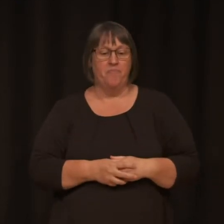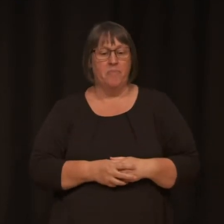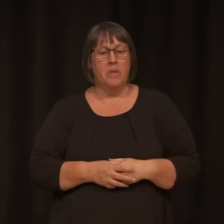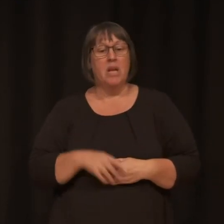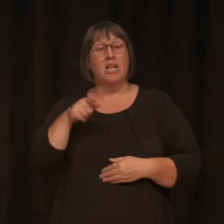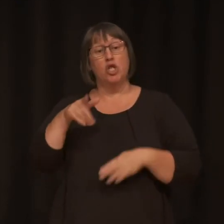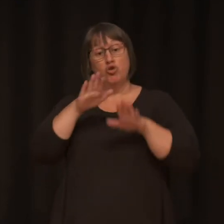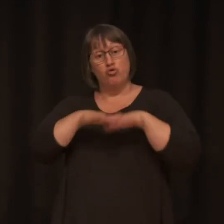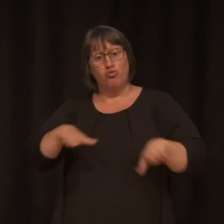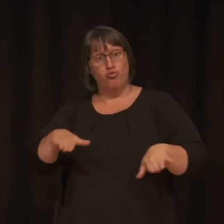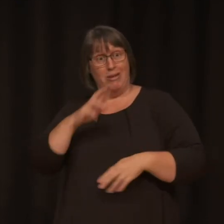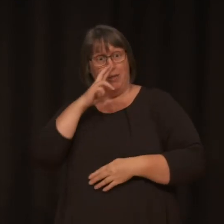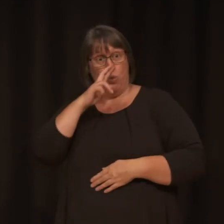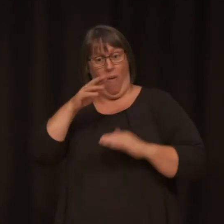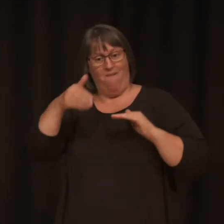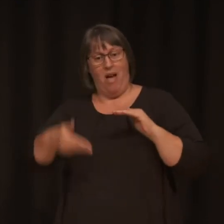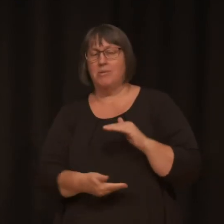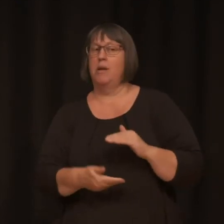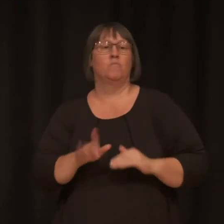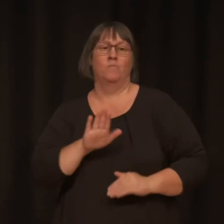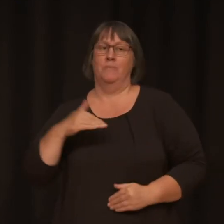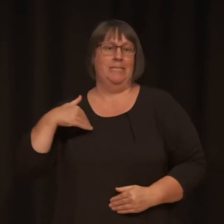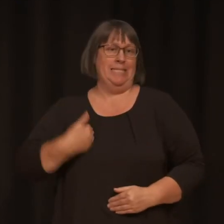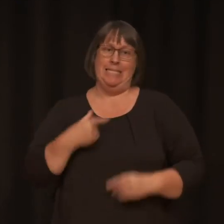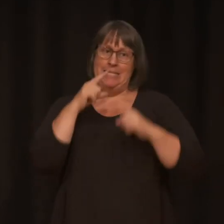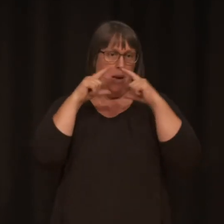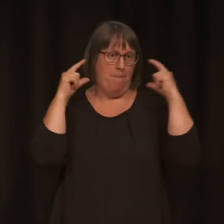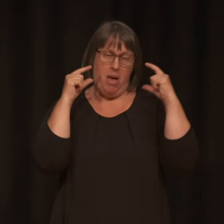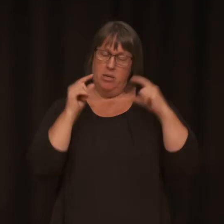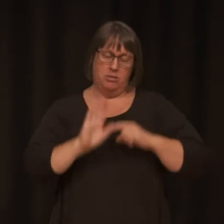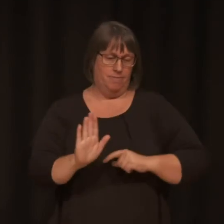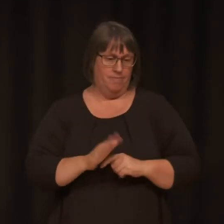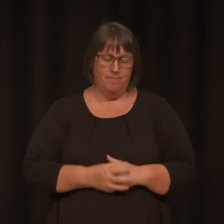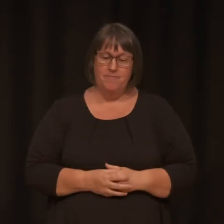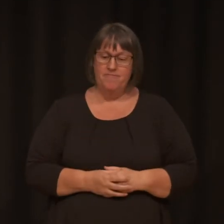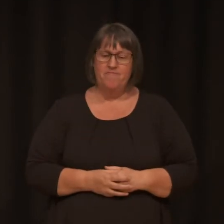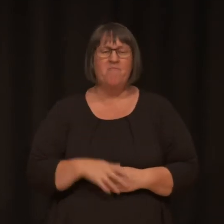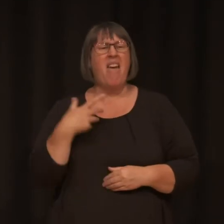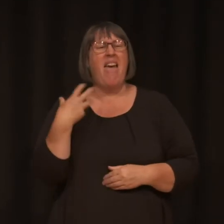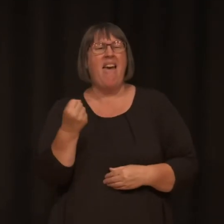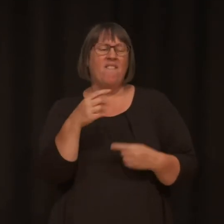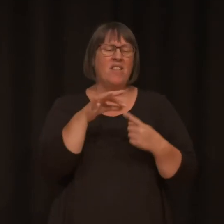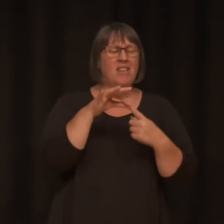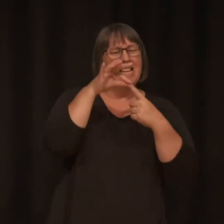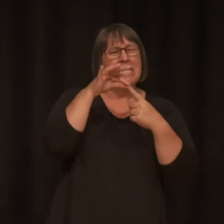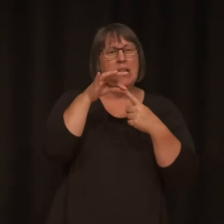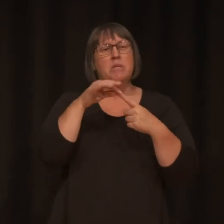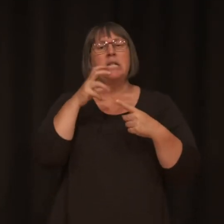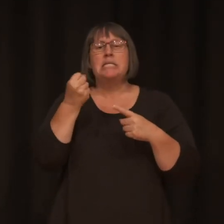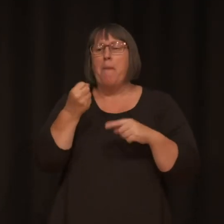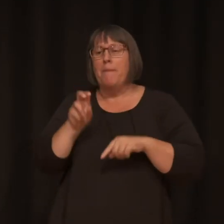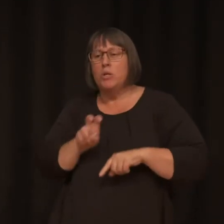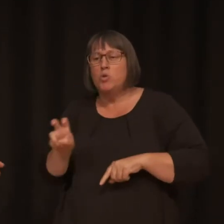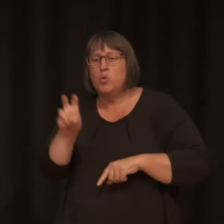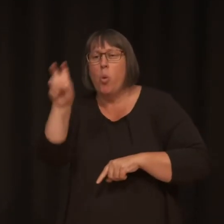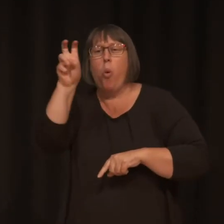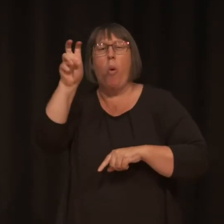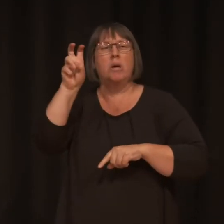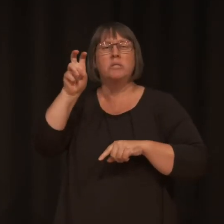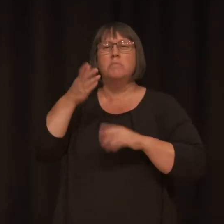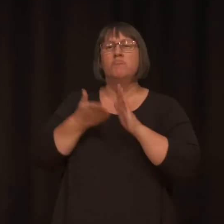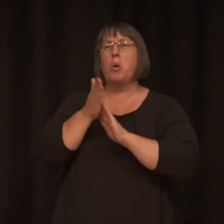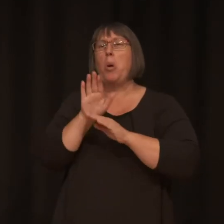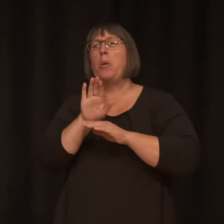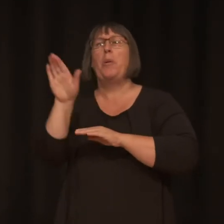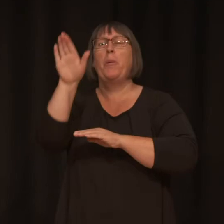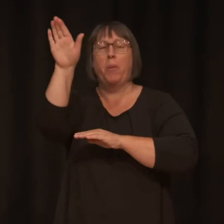face covering safely or comfortably. There are a few additional exemptions, such as charter services and tours, and I'd encourage you, if you have